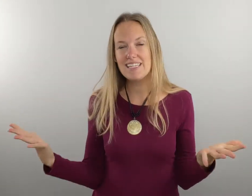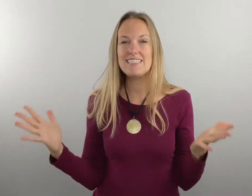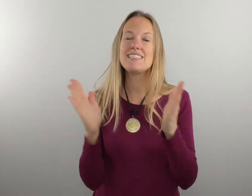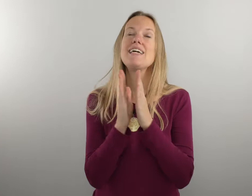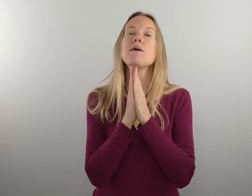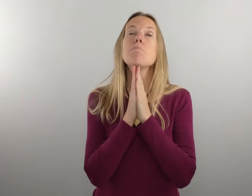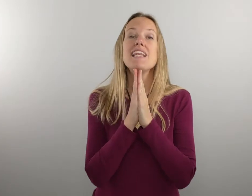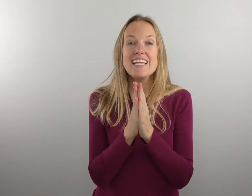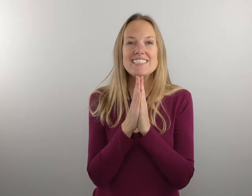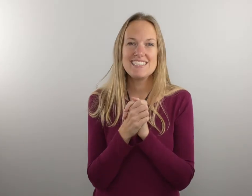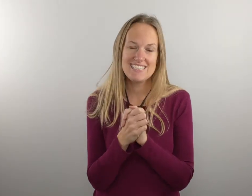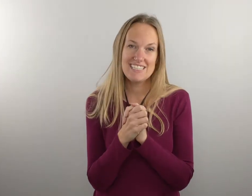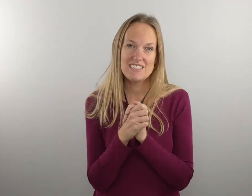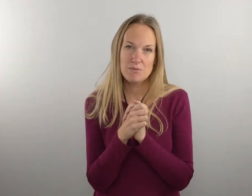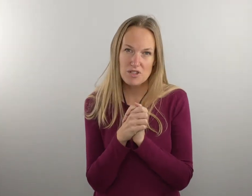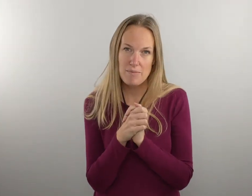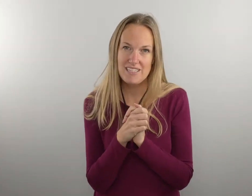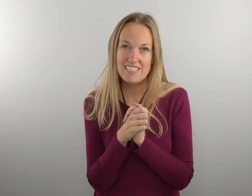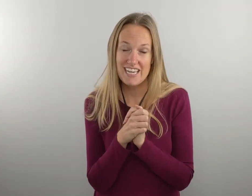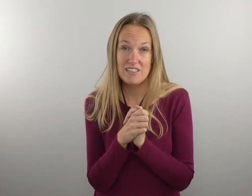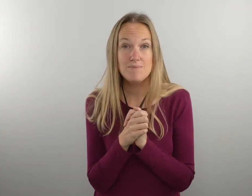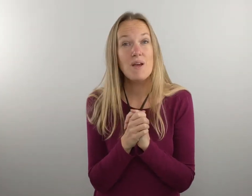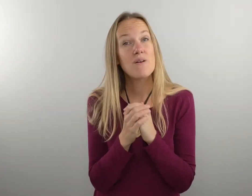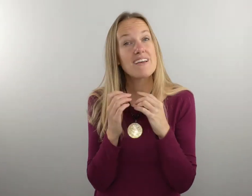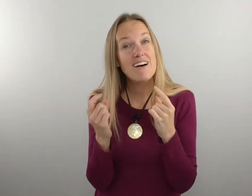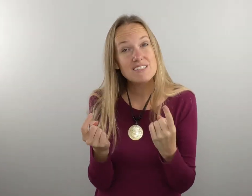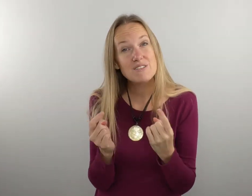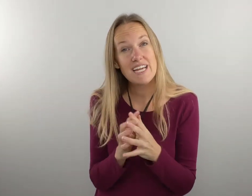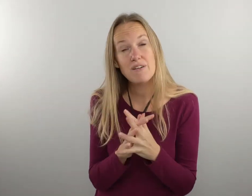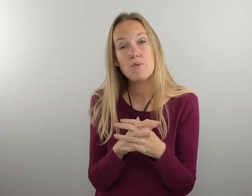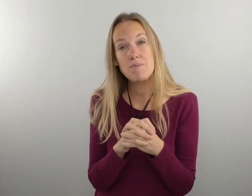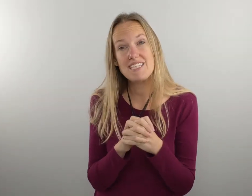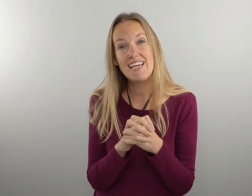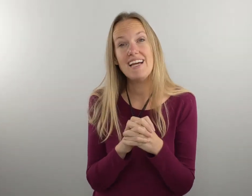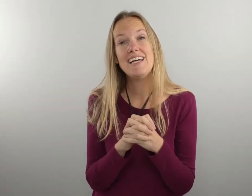least, please consider subscribing to the channel, or you can also check out the website